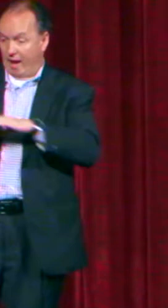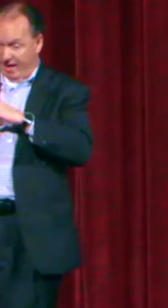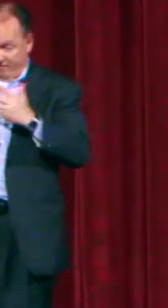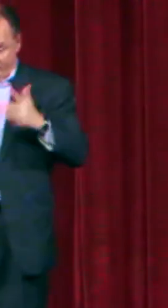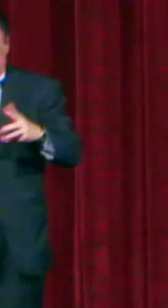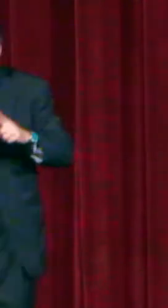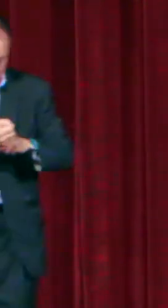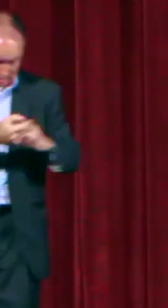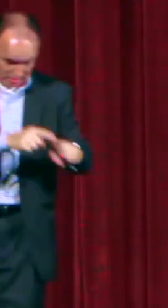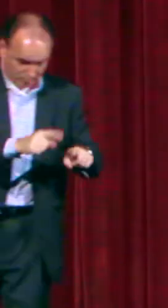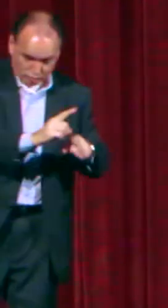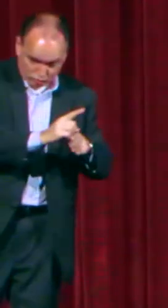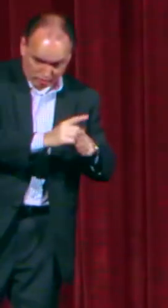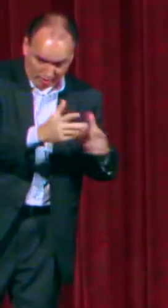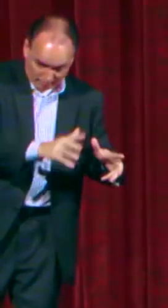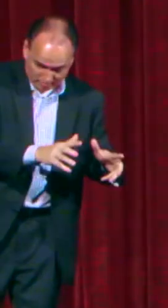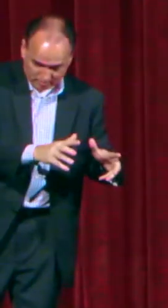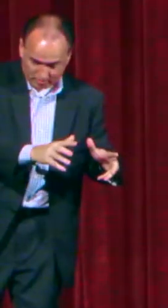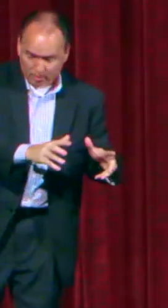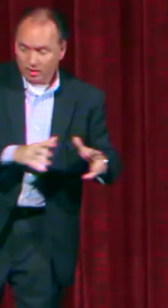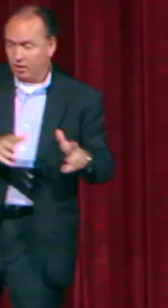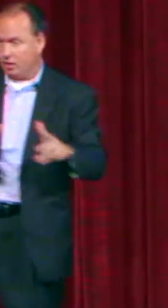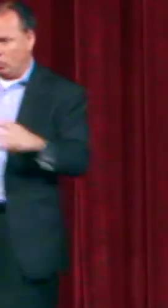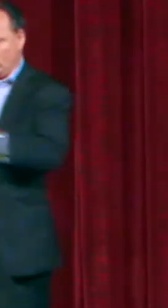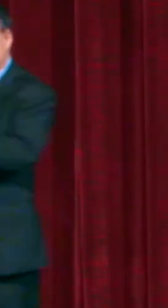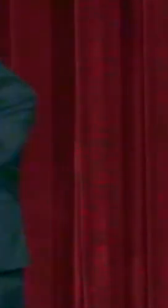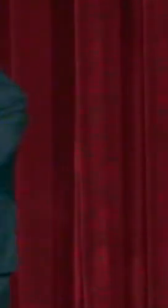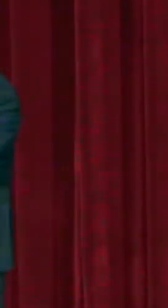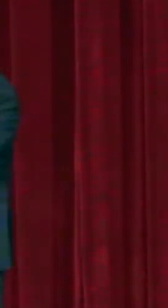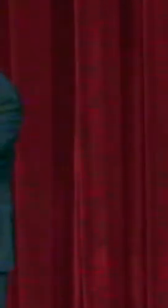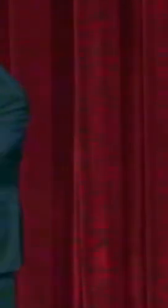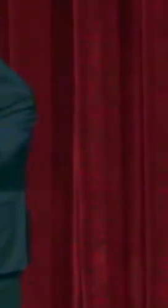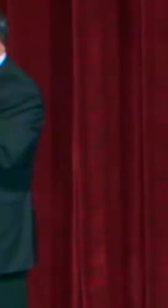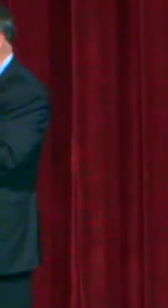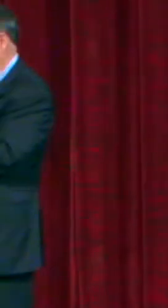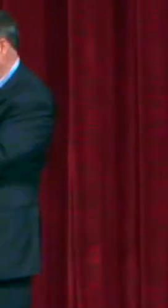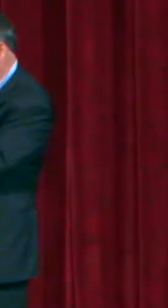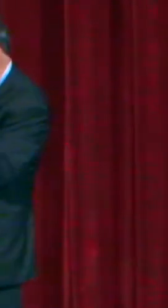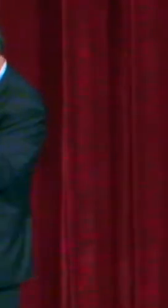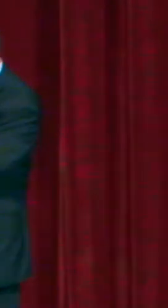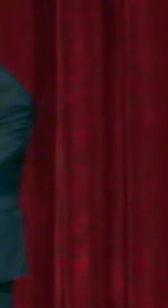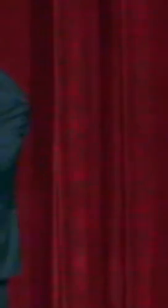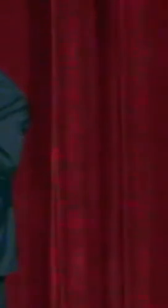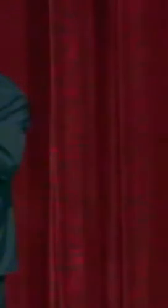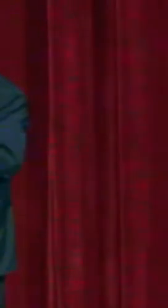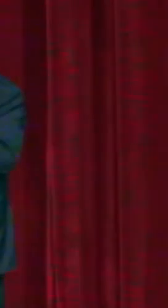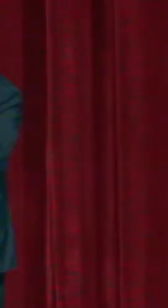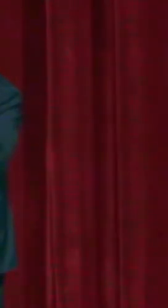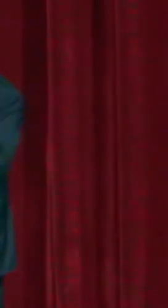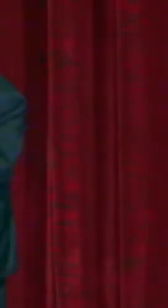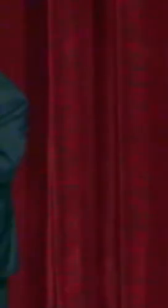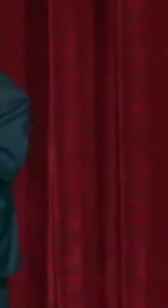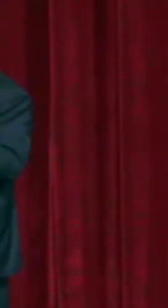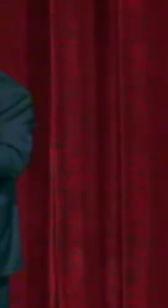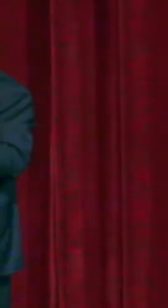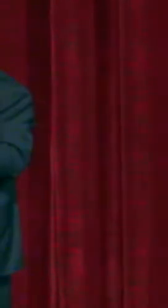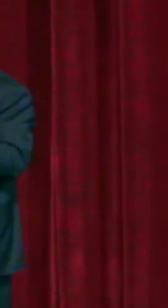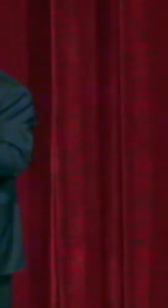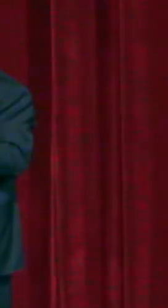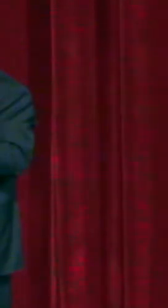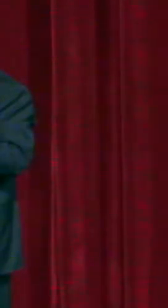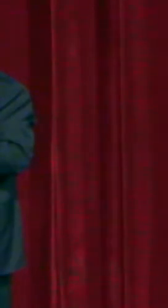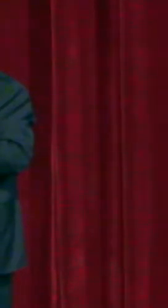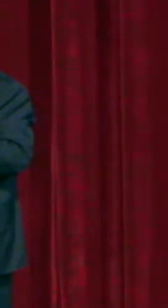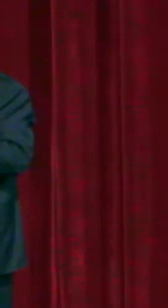or will do in the future, any type of drill, we will sit down together as with myself, administrators,